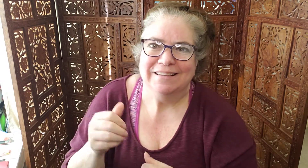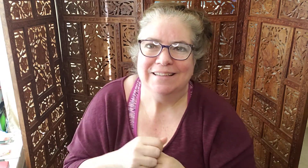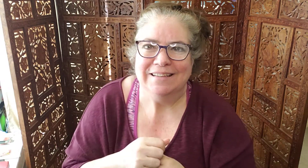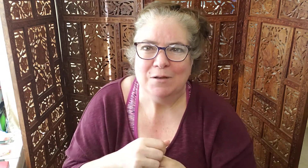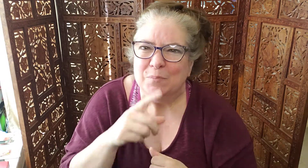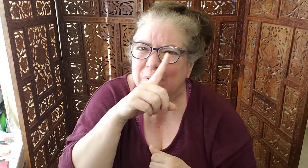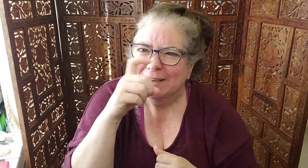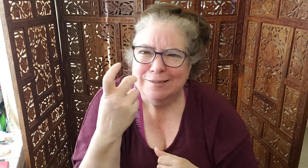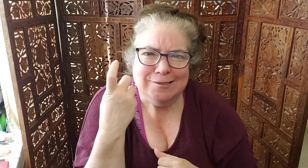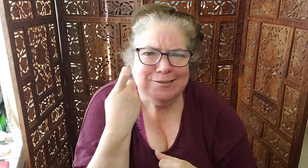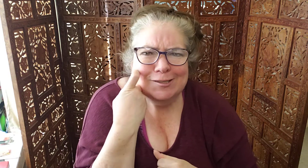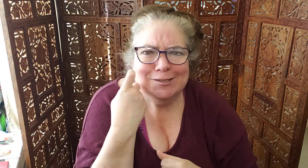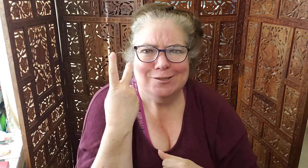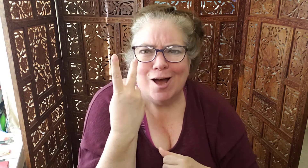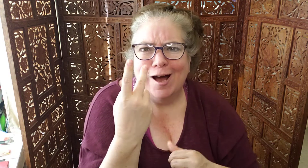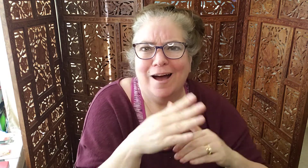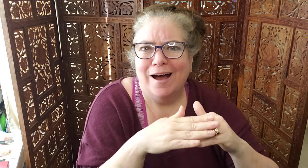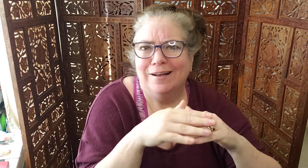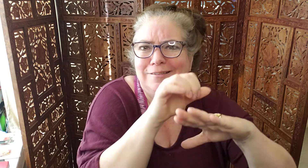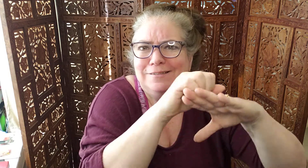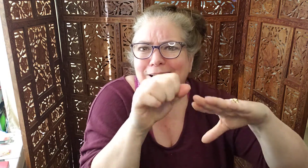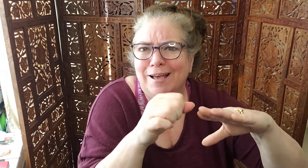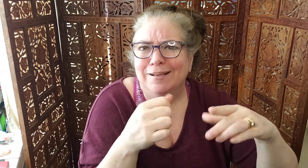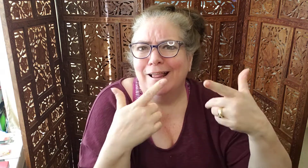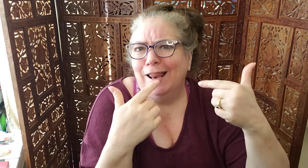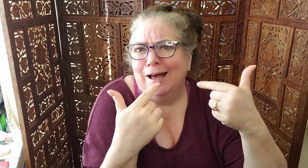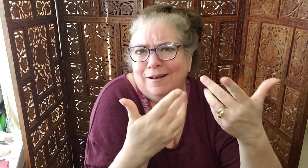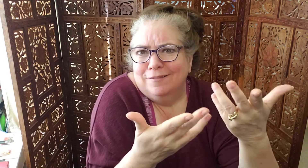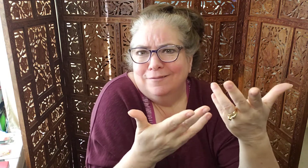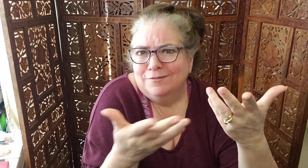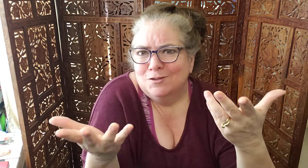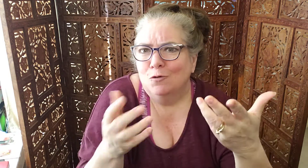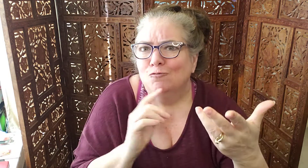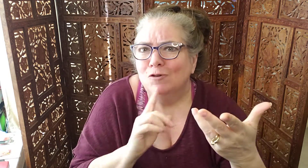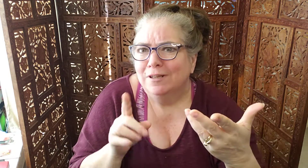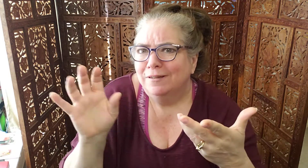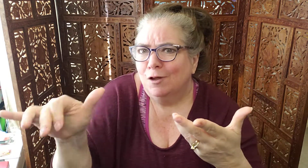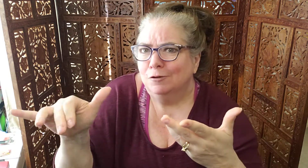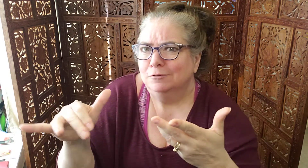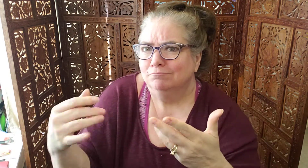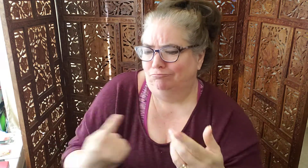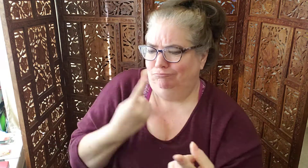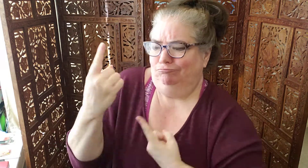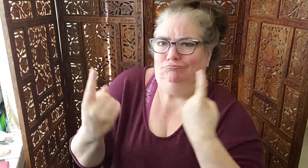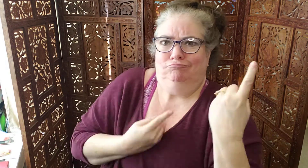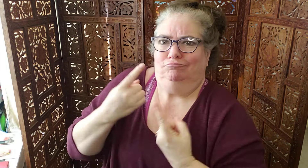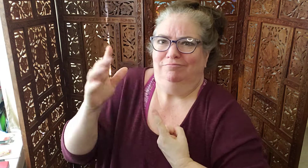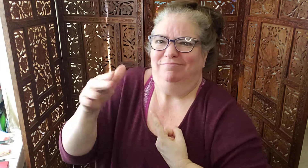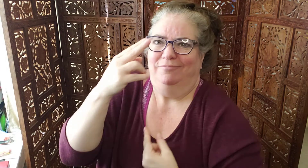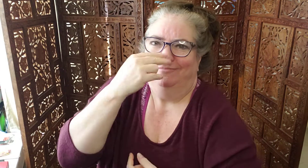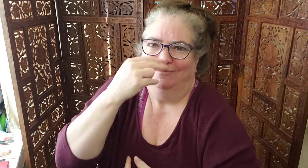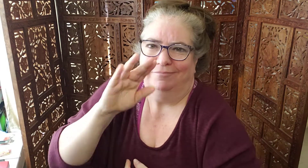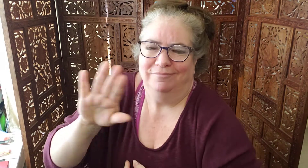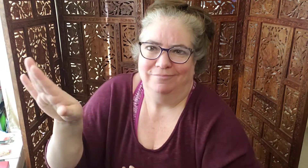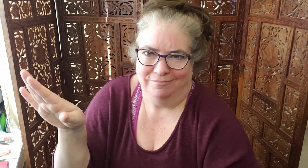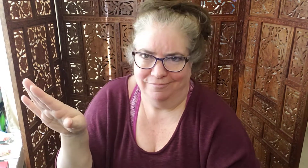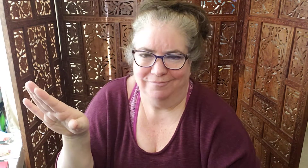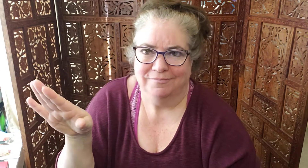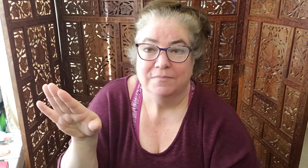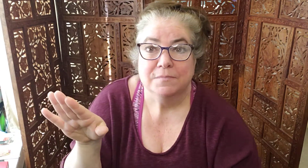Ziegfeld ultimately hired a performer from Broadway, from the Casino Theater on 39th Street, appearing in Adontis. His